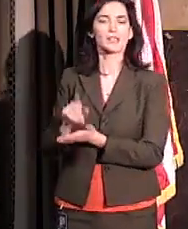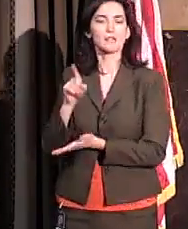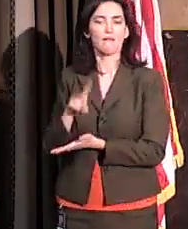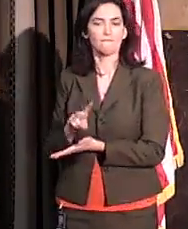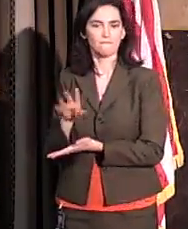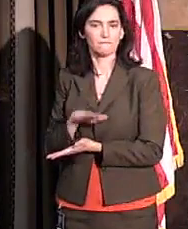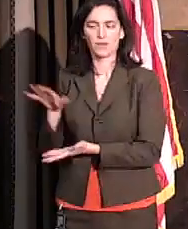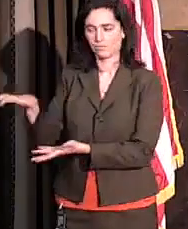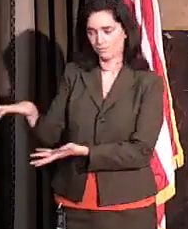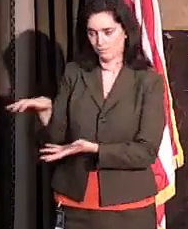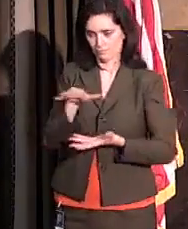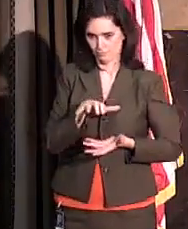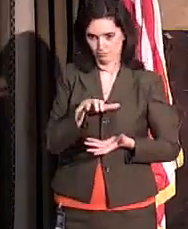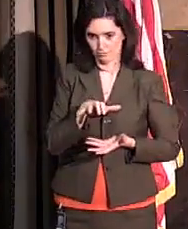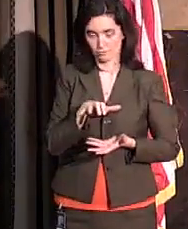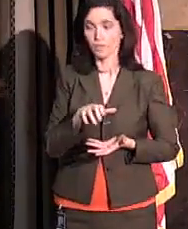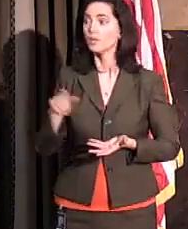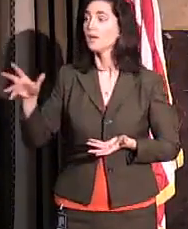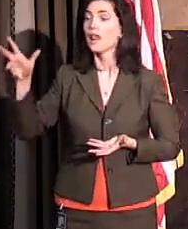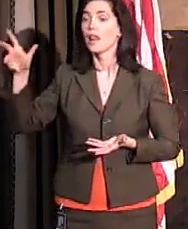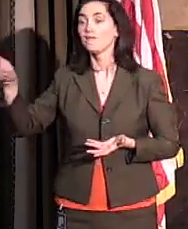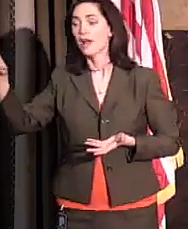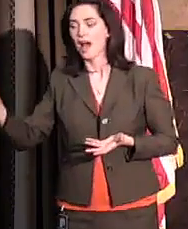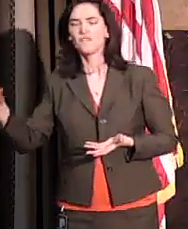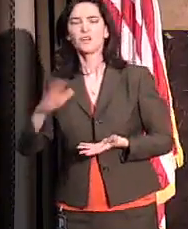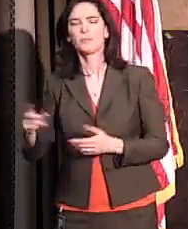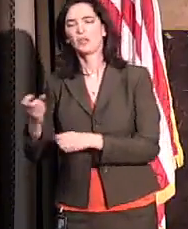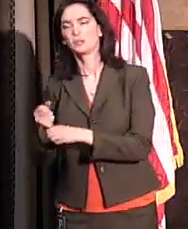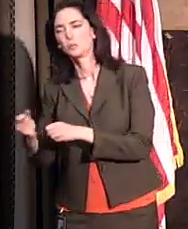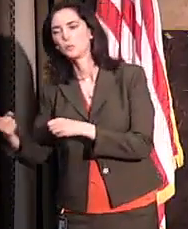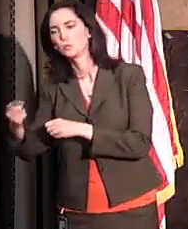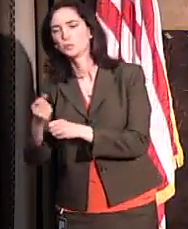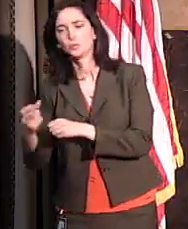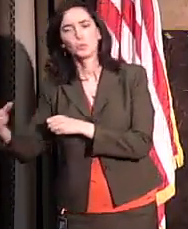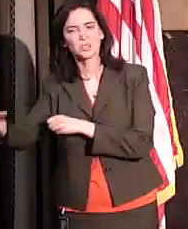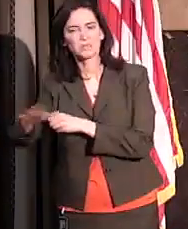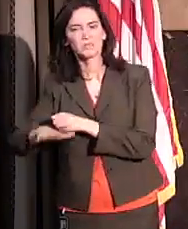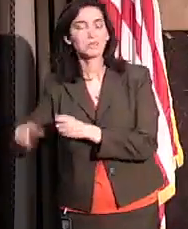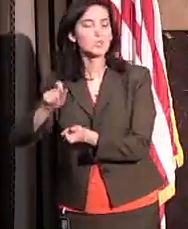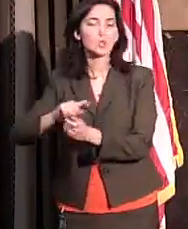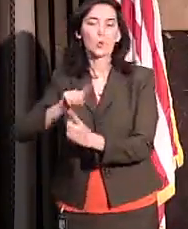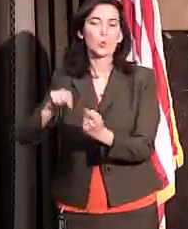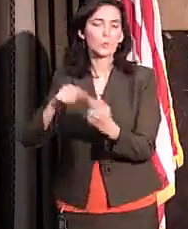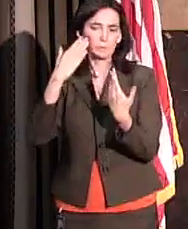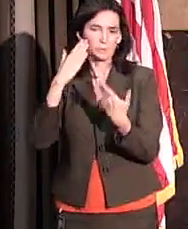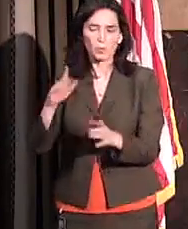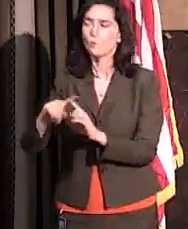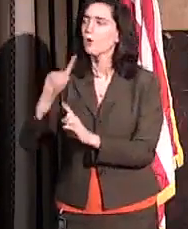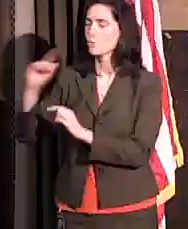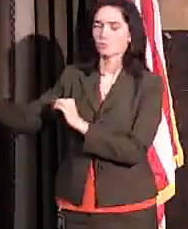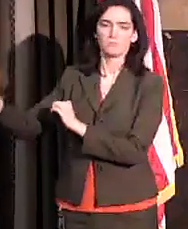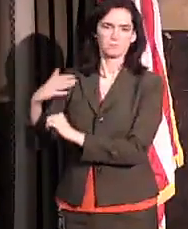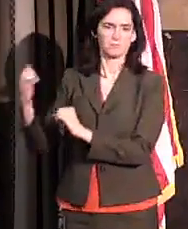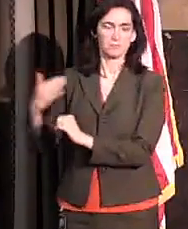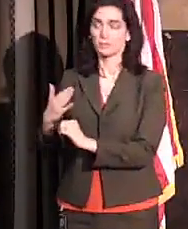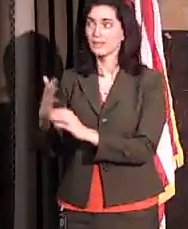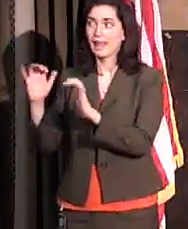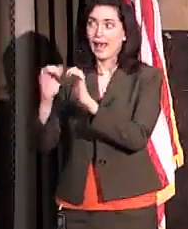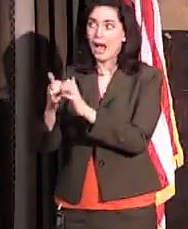be allocated to us over the next 2 years, and we're not sure exactly how that's going to be apportioned yet.